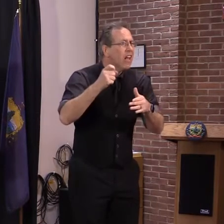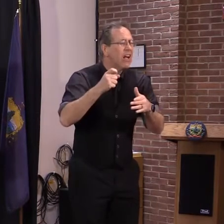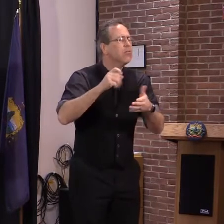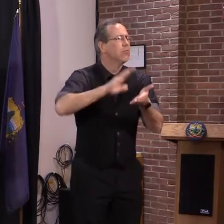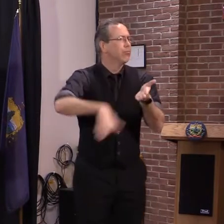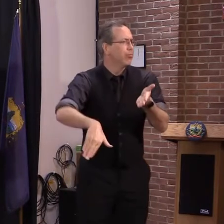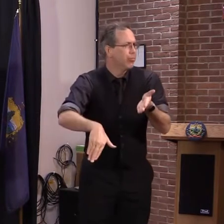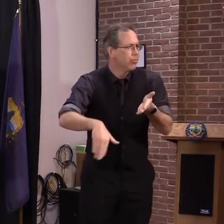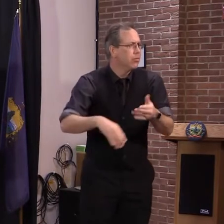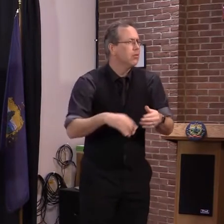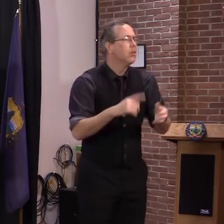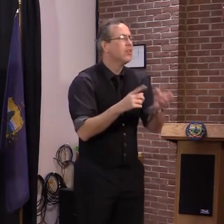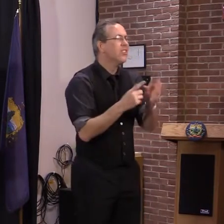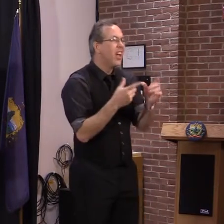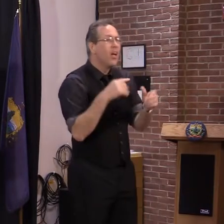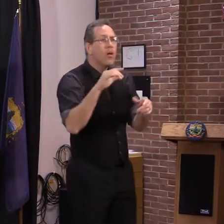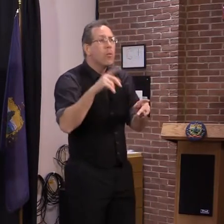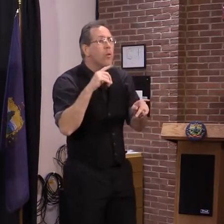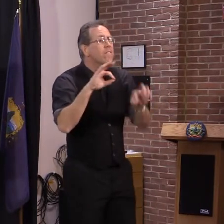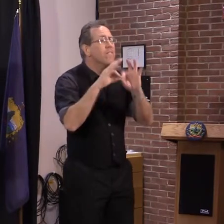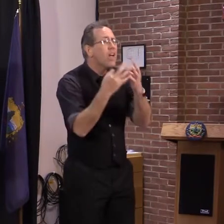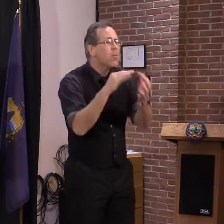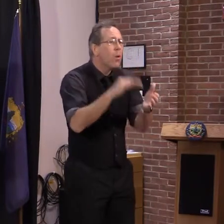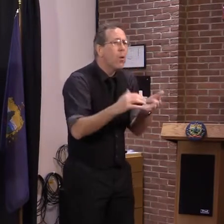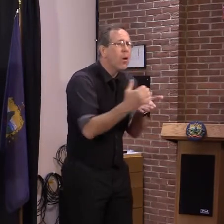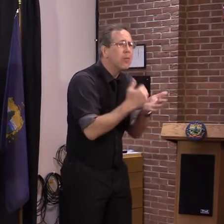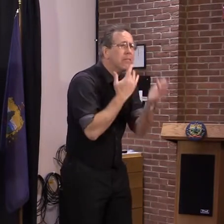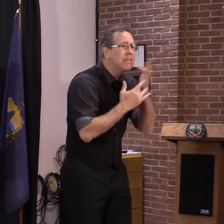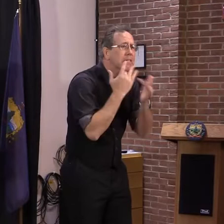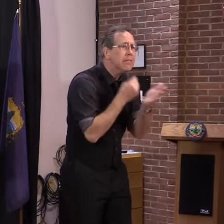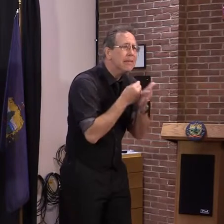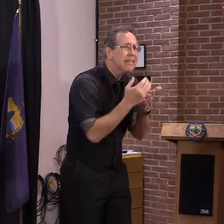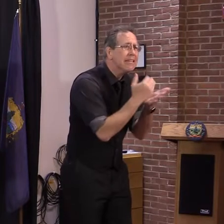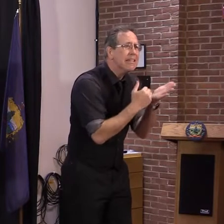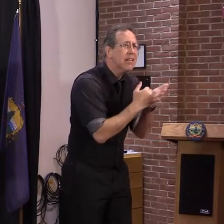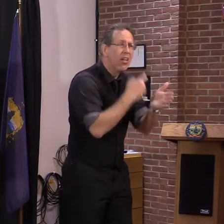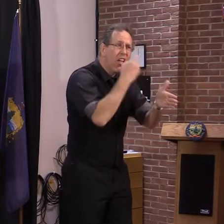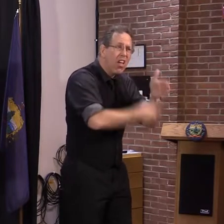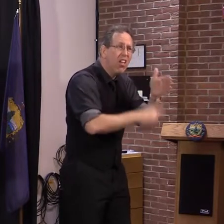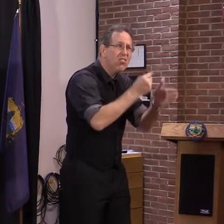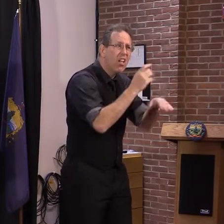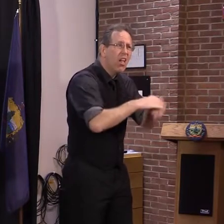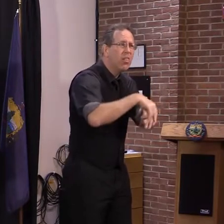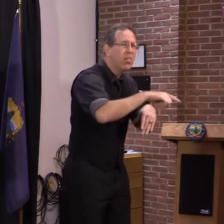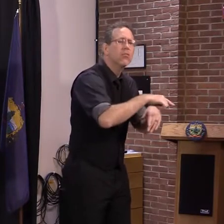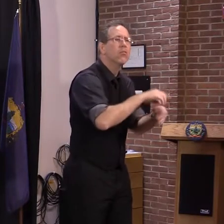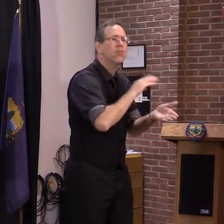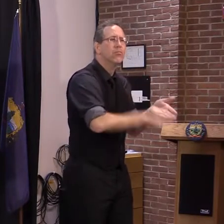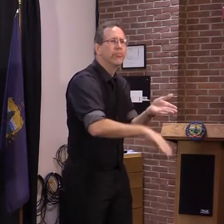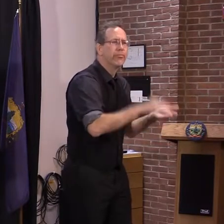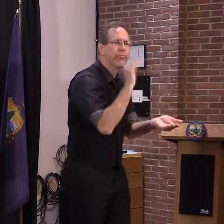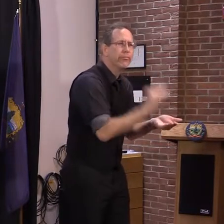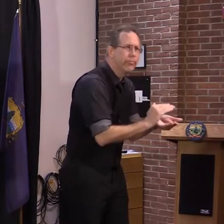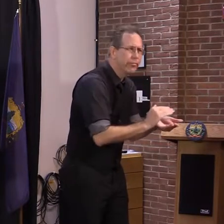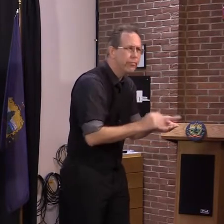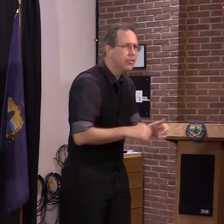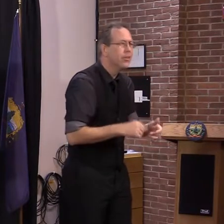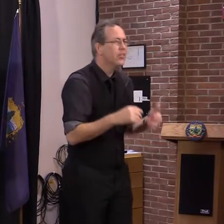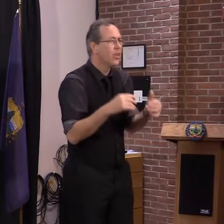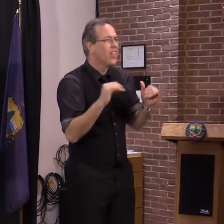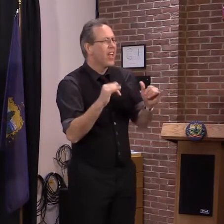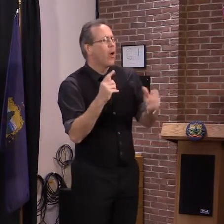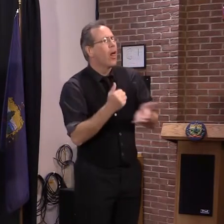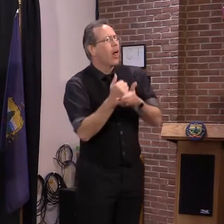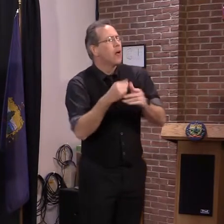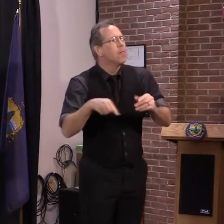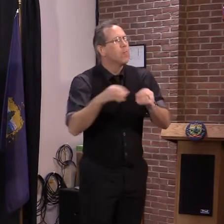families, and more. These proposals will benefit more than a quarter of Vermont taxpayers and go a long way